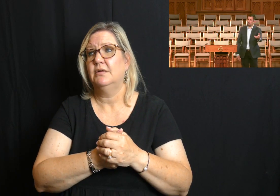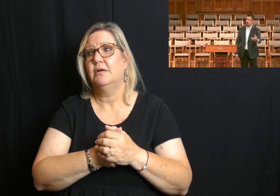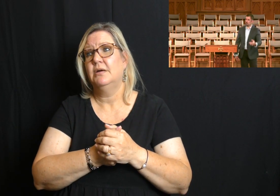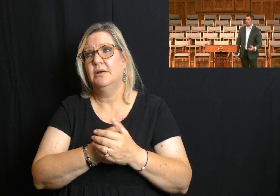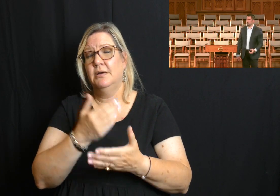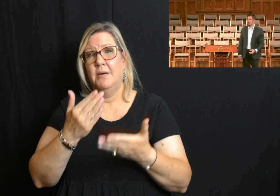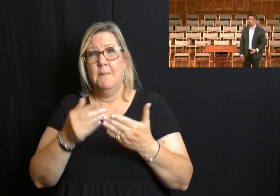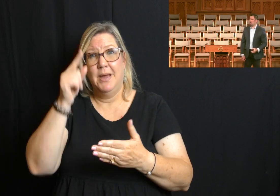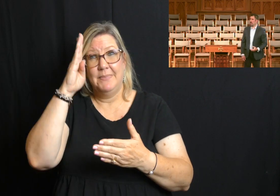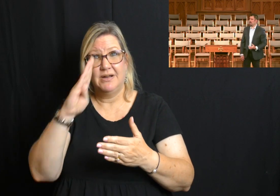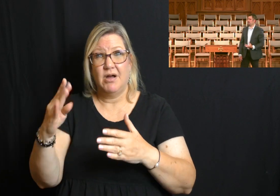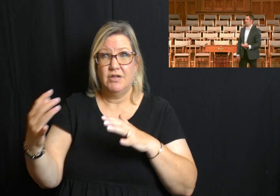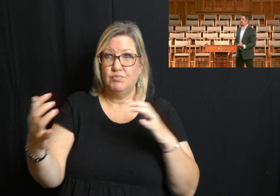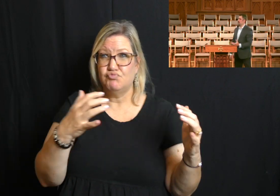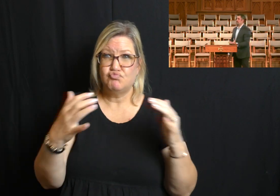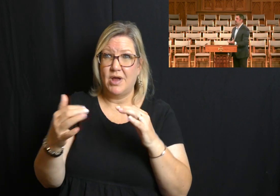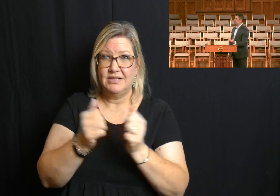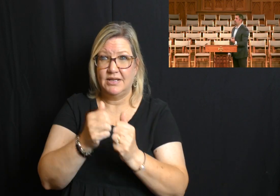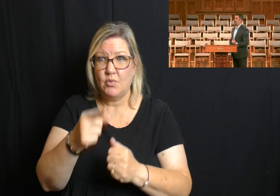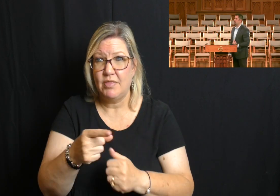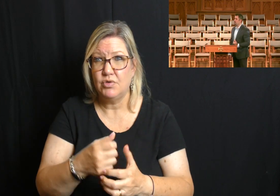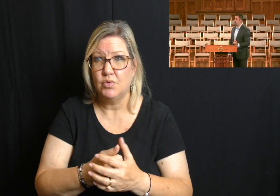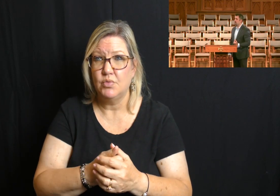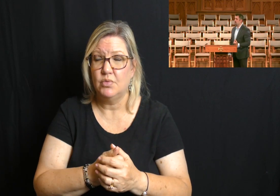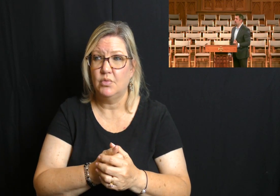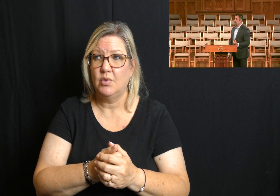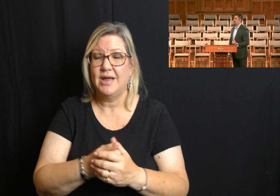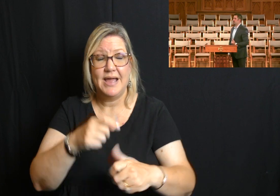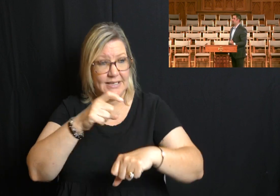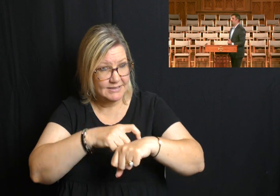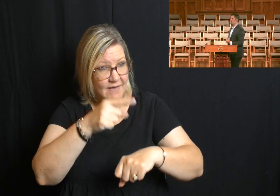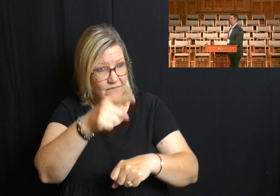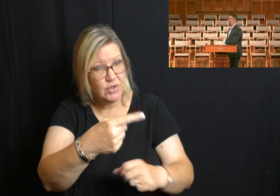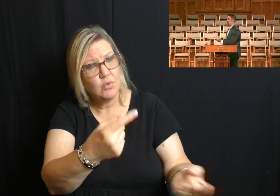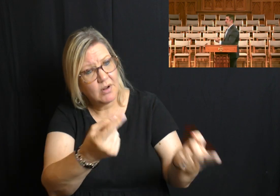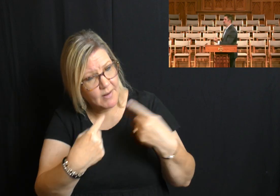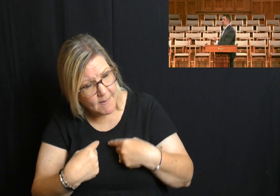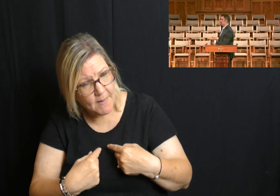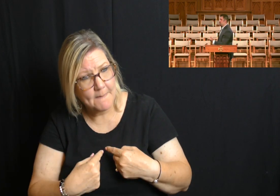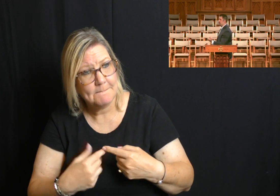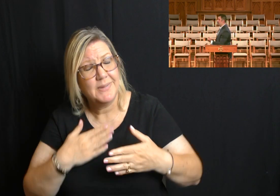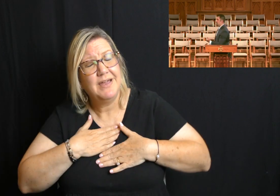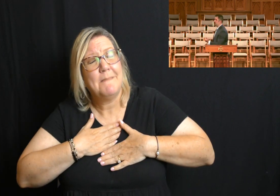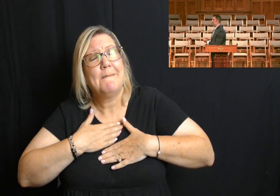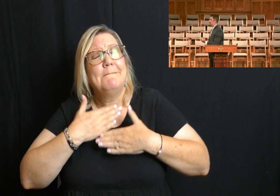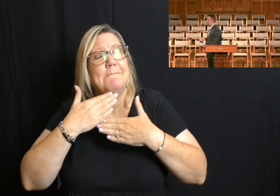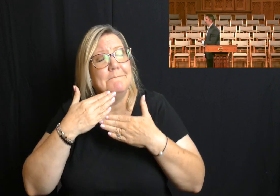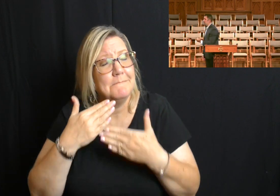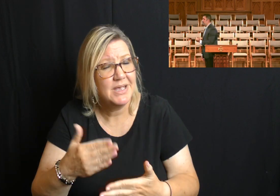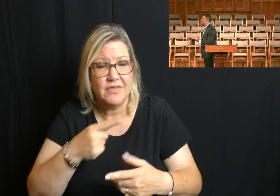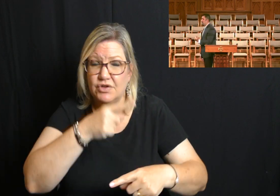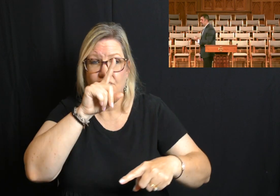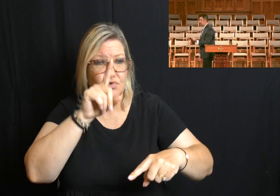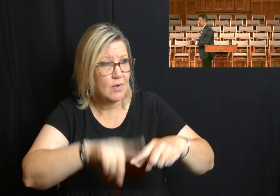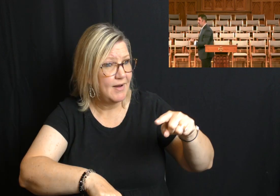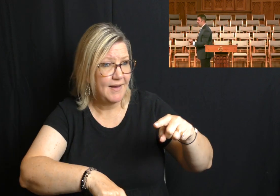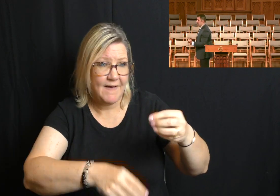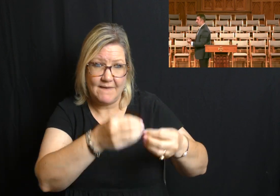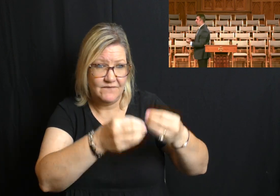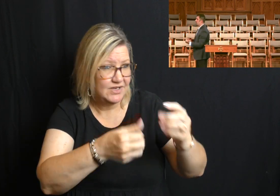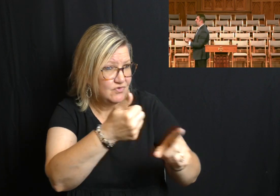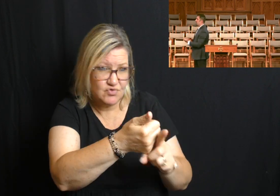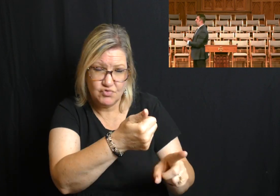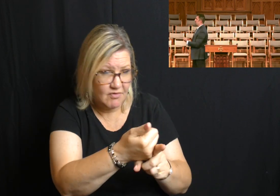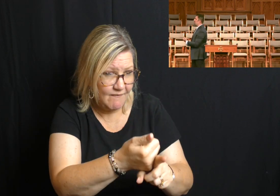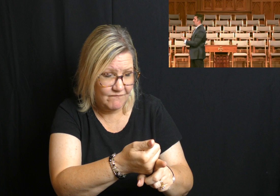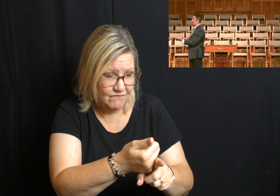all along. And he's saying, it's time for you to come to me. It's time for you to admit that you cannot do anything about anything. It's